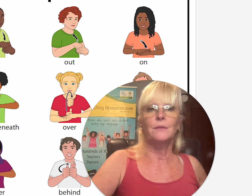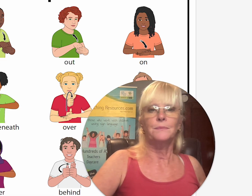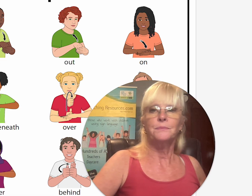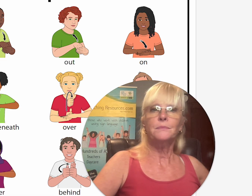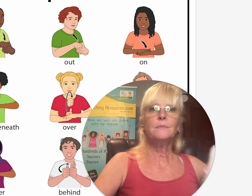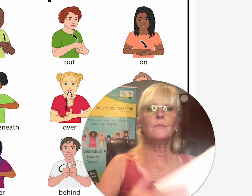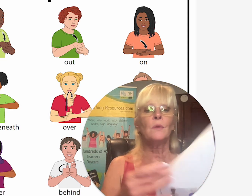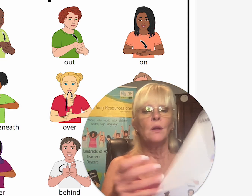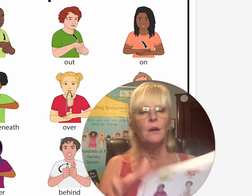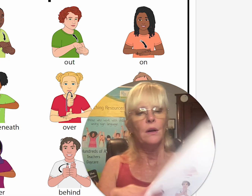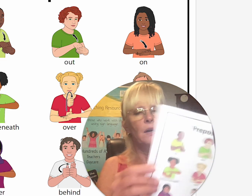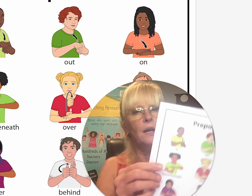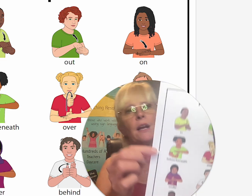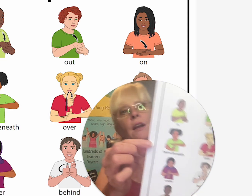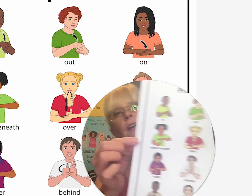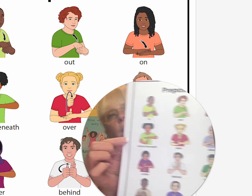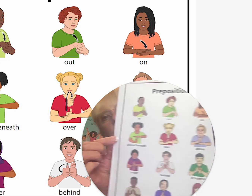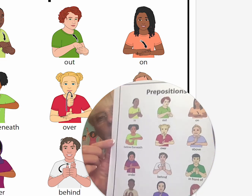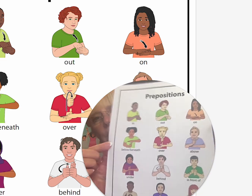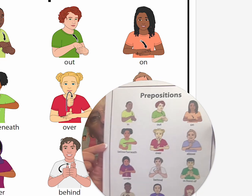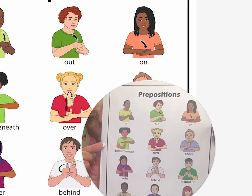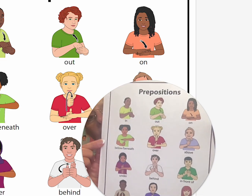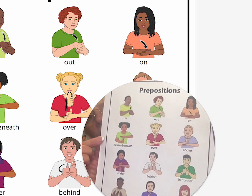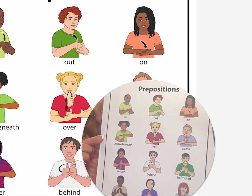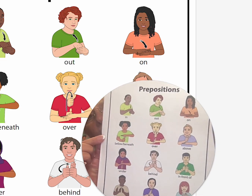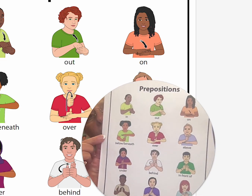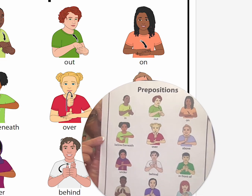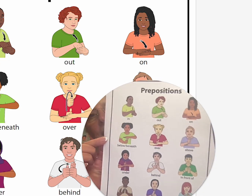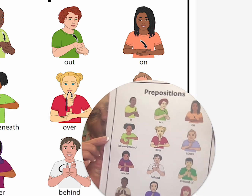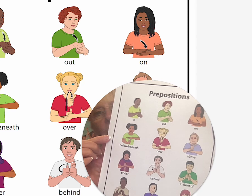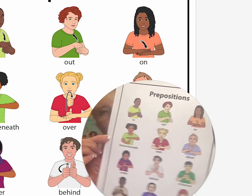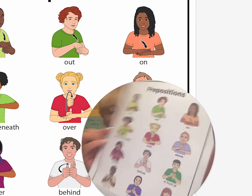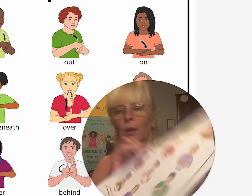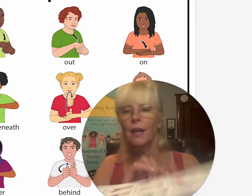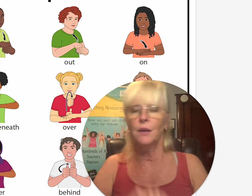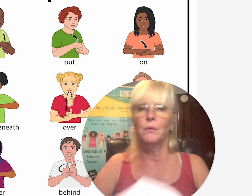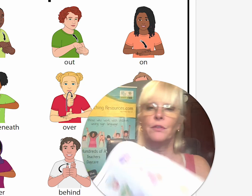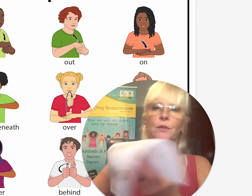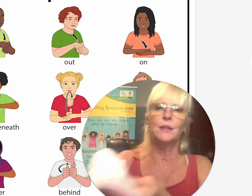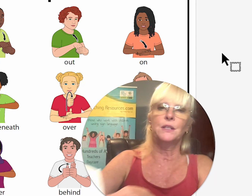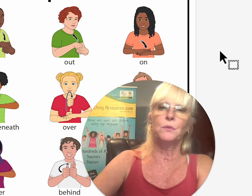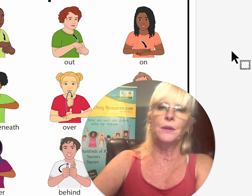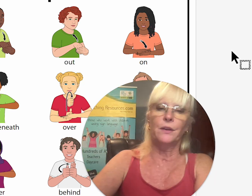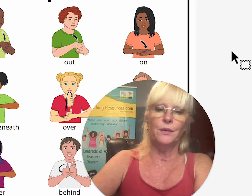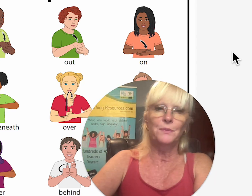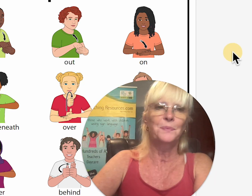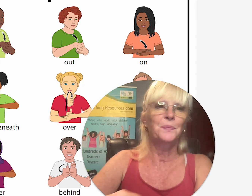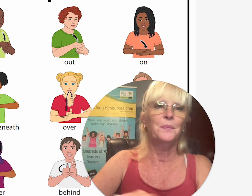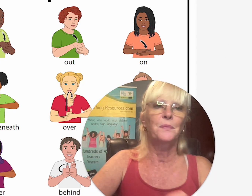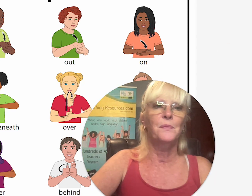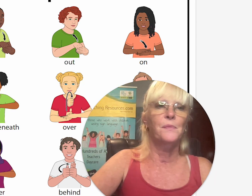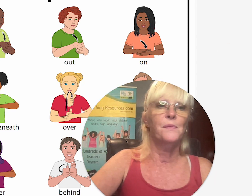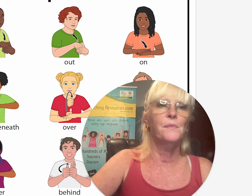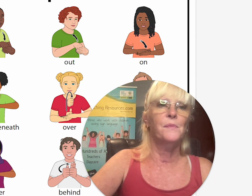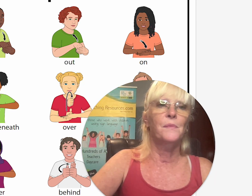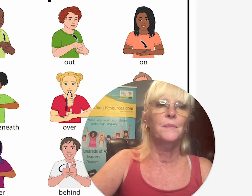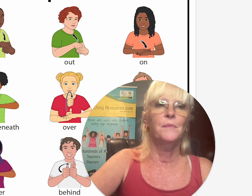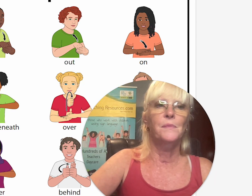go. And here's the picture, and then I'm going to put this down and go ahead and review these with you.